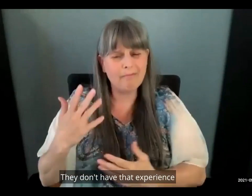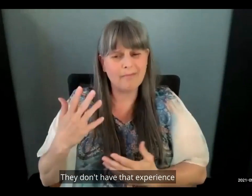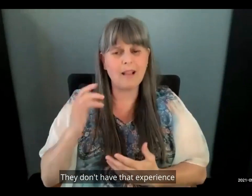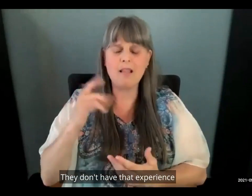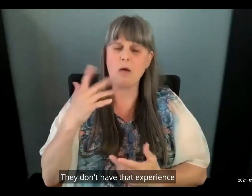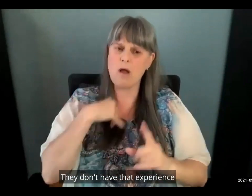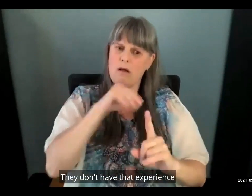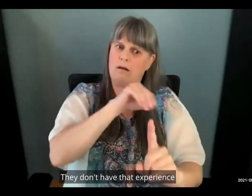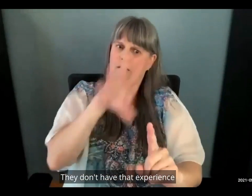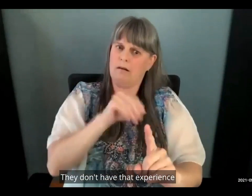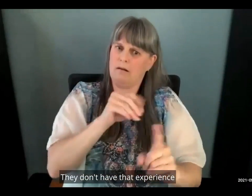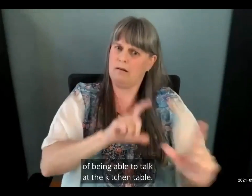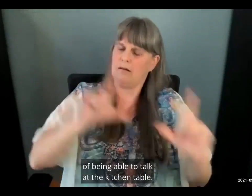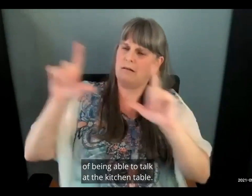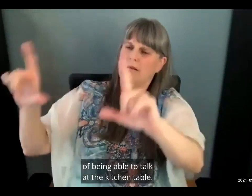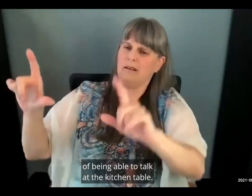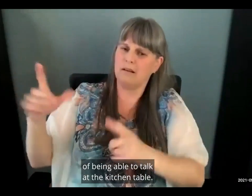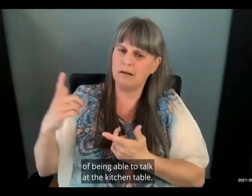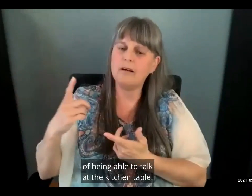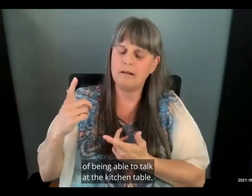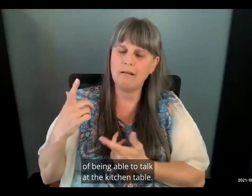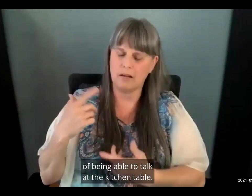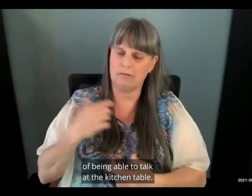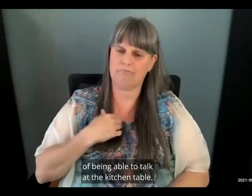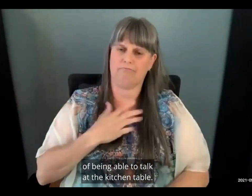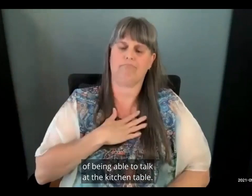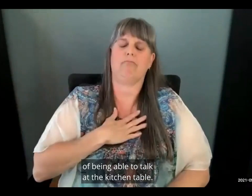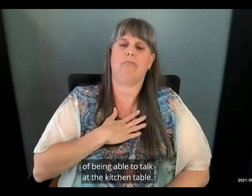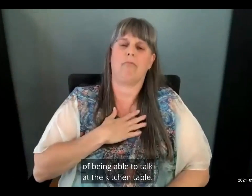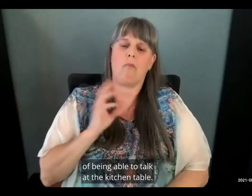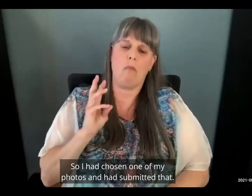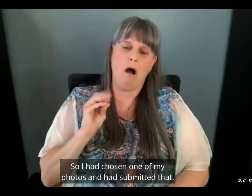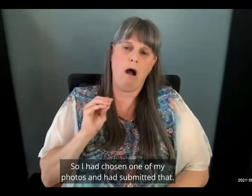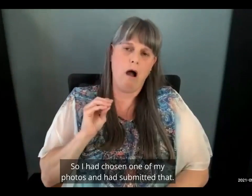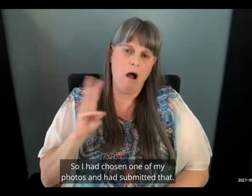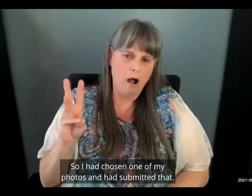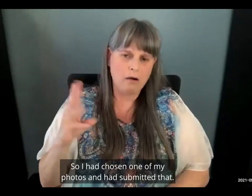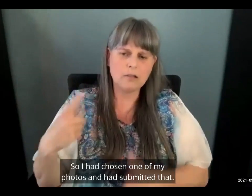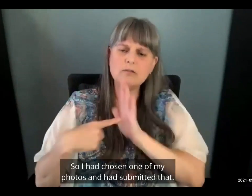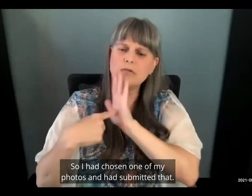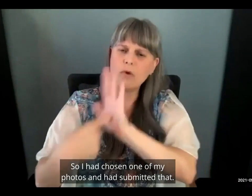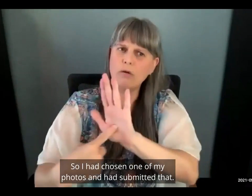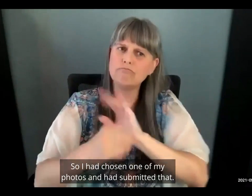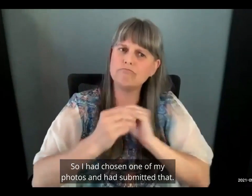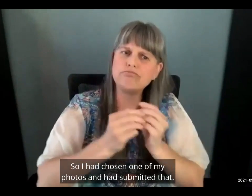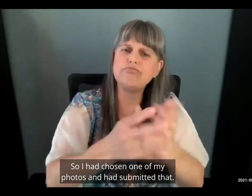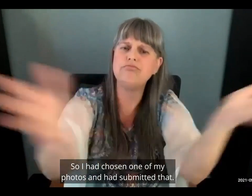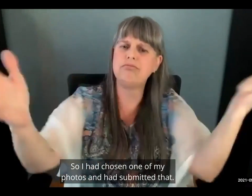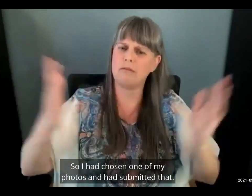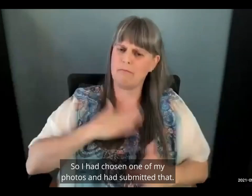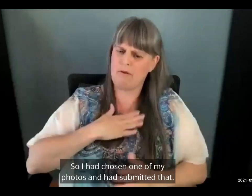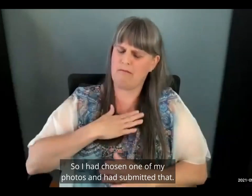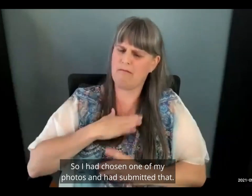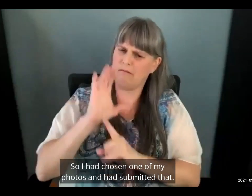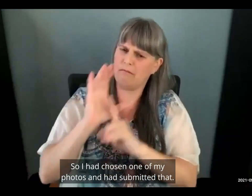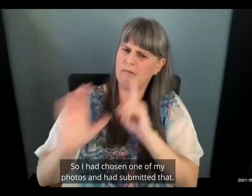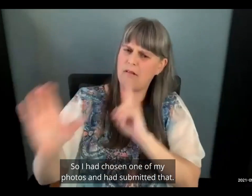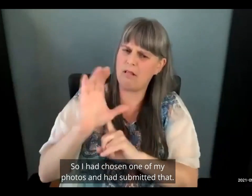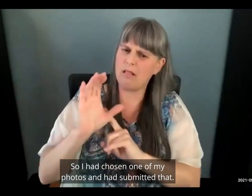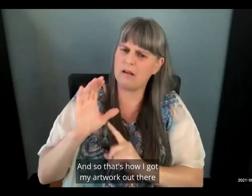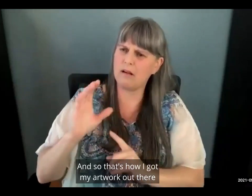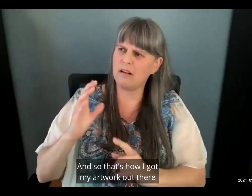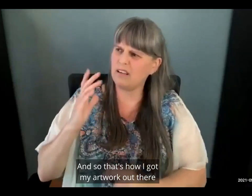They don't have that experience of being able to talk at the kitchen table. So I had chosen one of my photos and had submitted